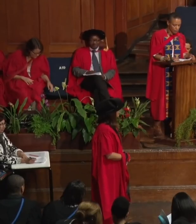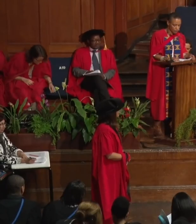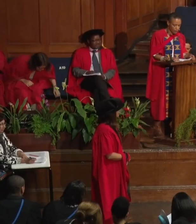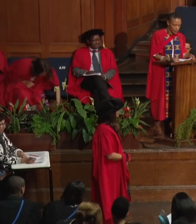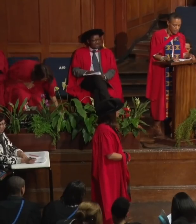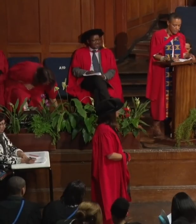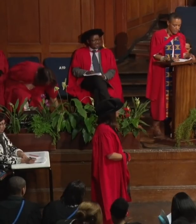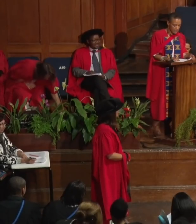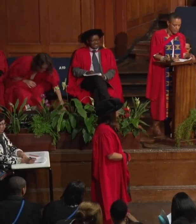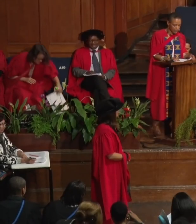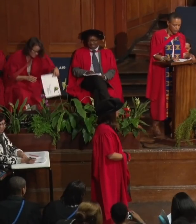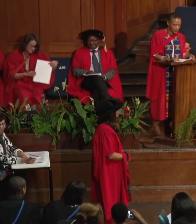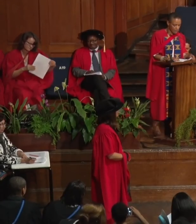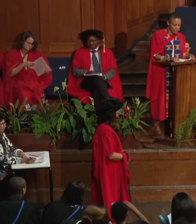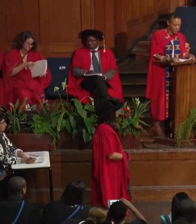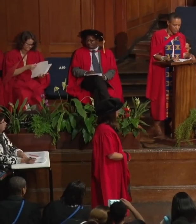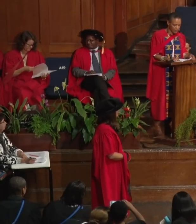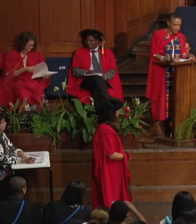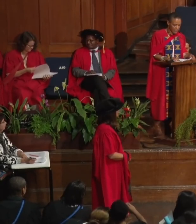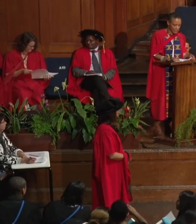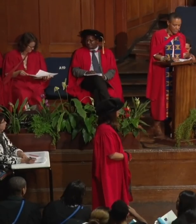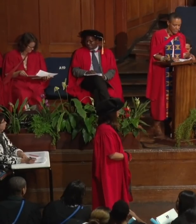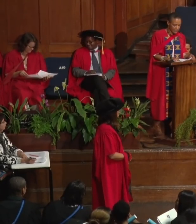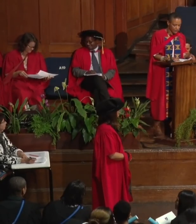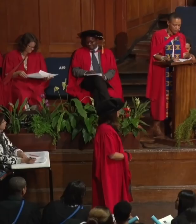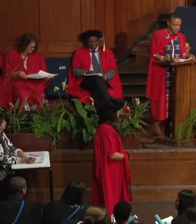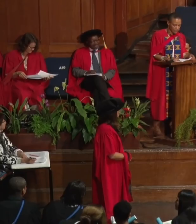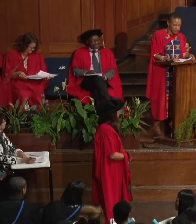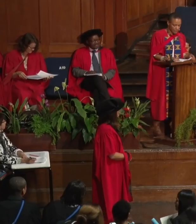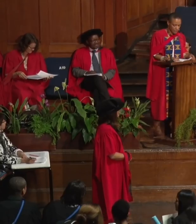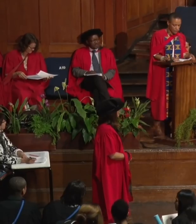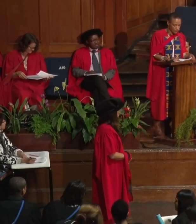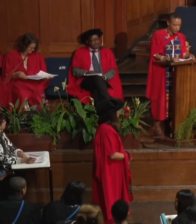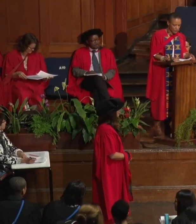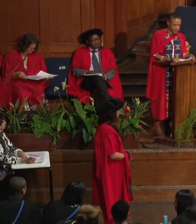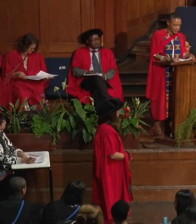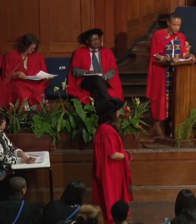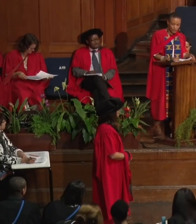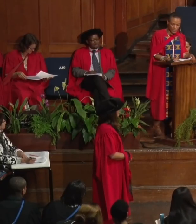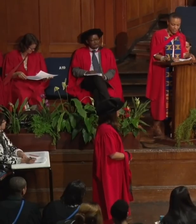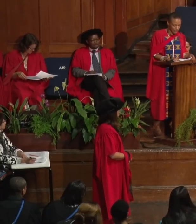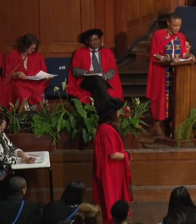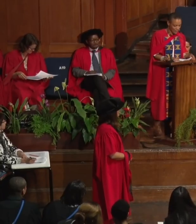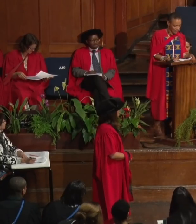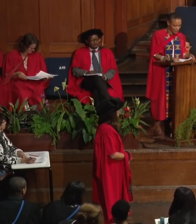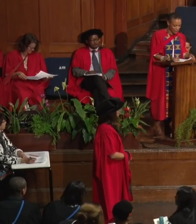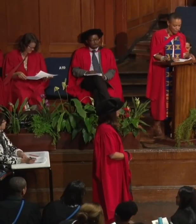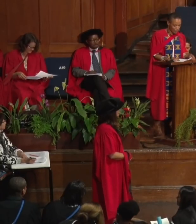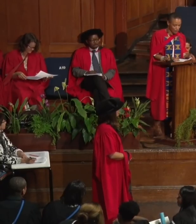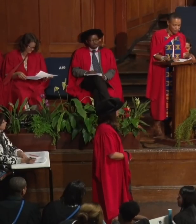multimodal repertoires, including their meshed everyday and scientific registers for successful science